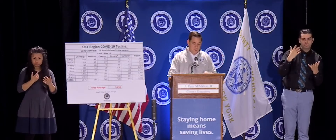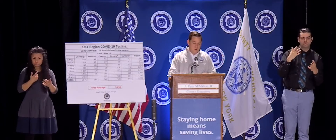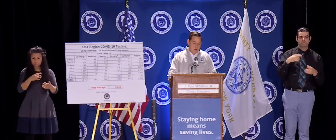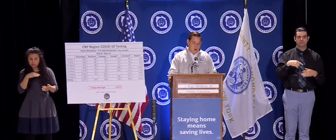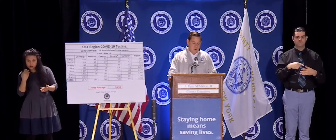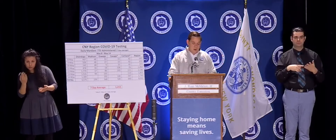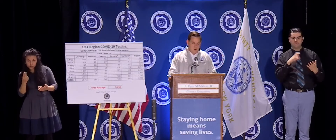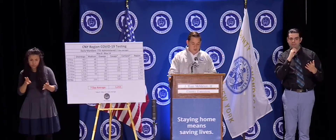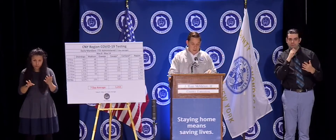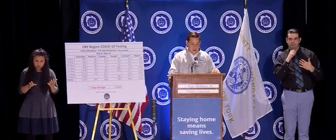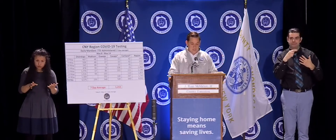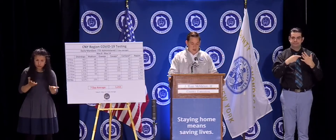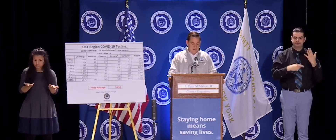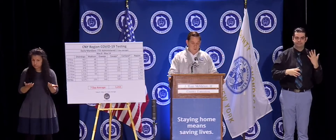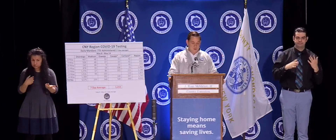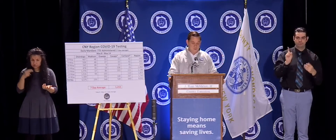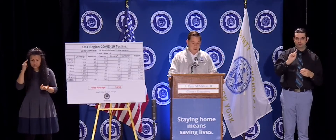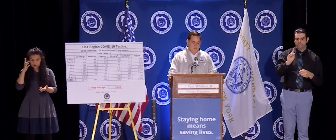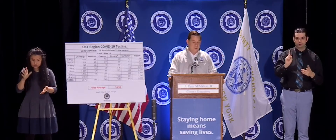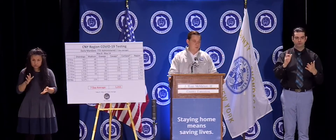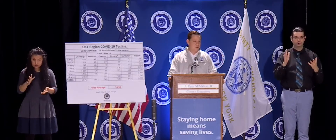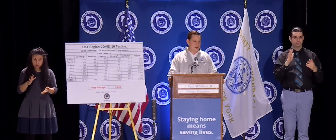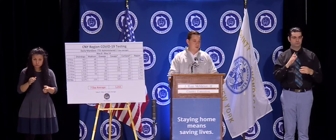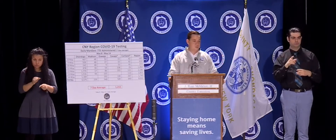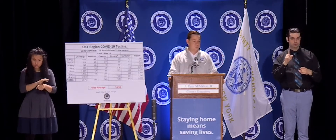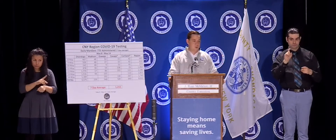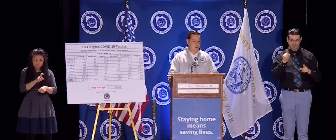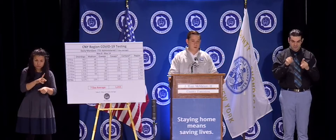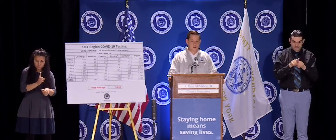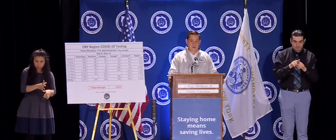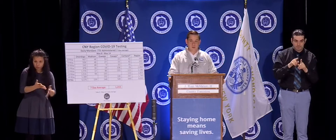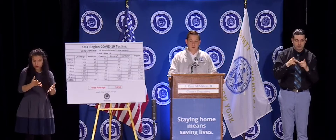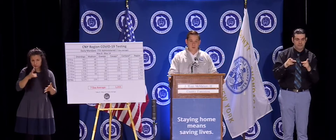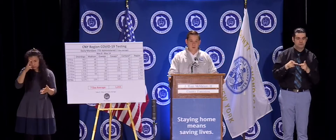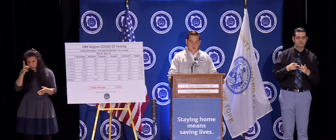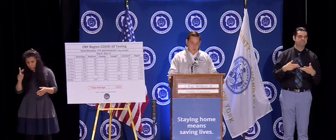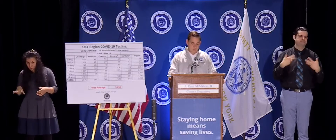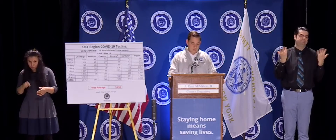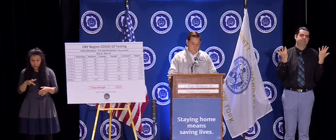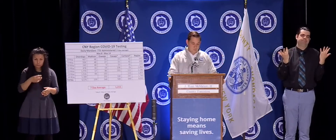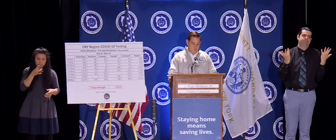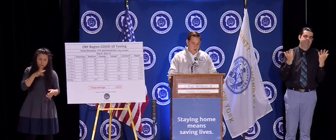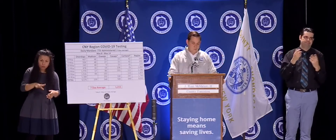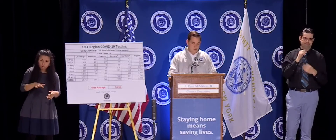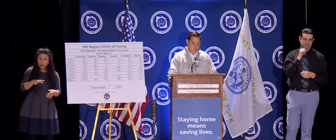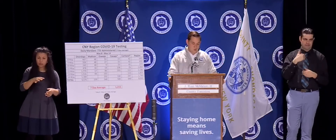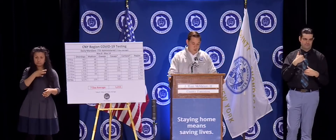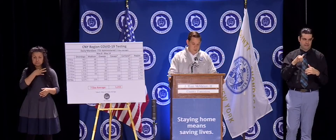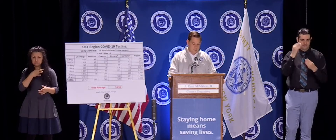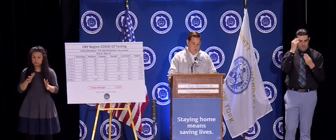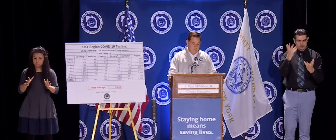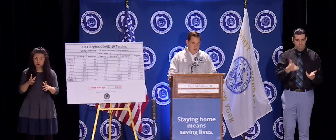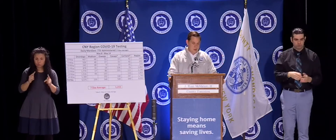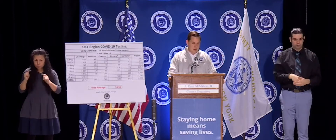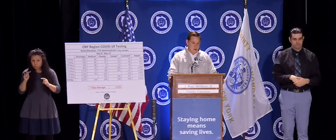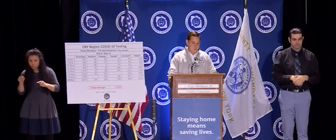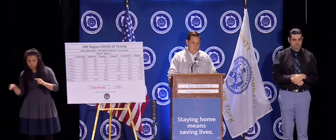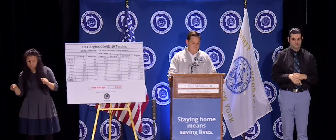of these people, although I will say that many of these families have reached out to me personally and told their loved ones stories,